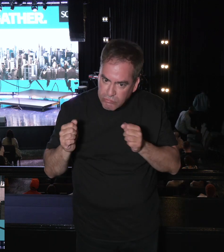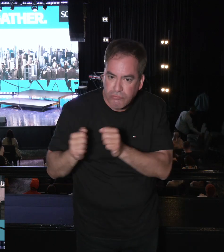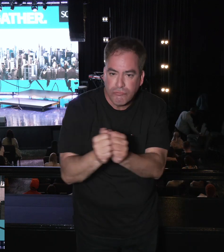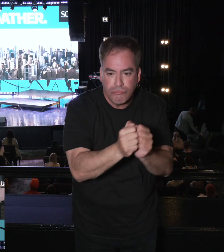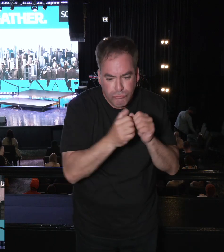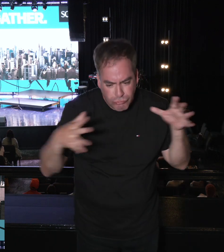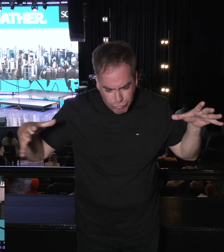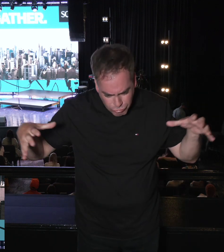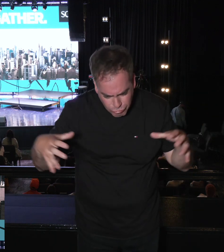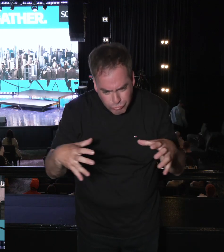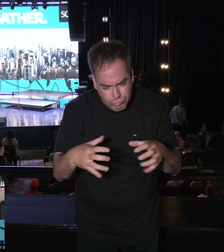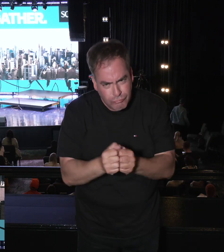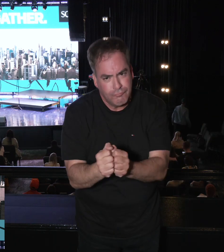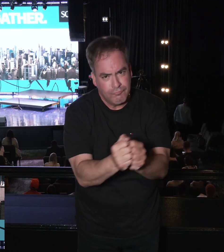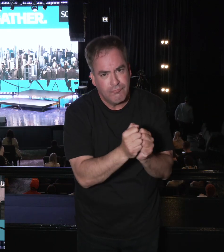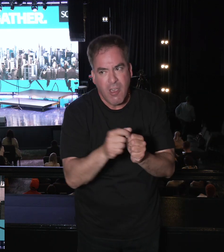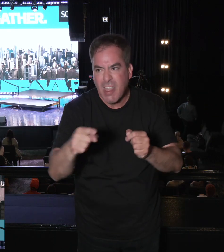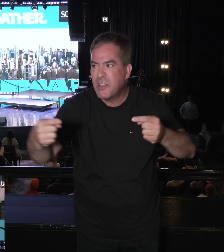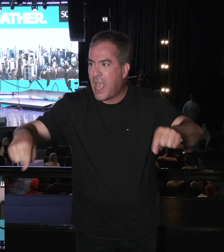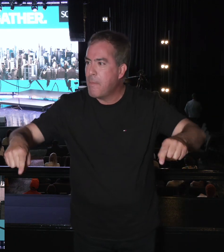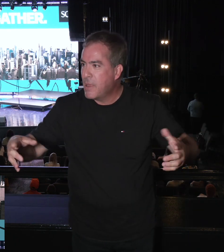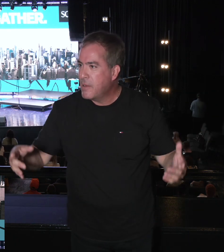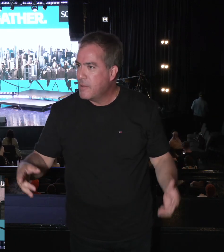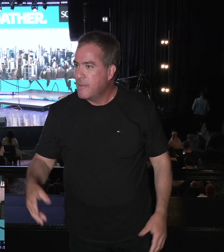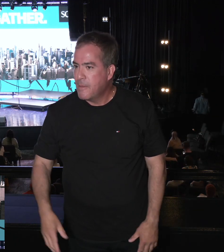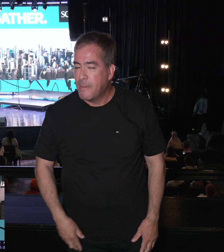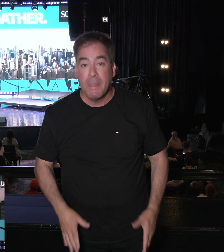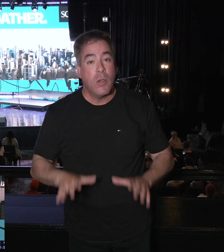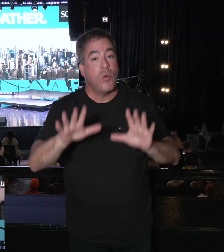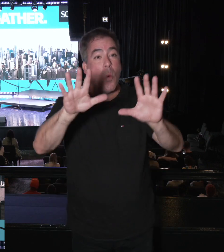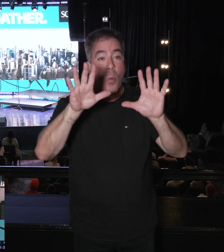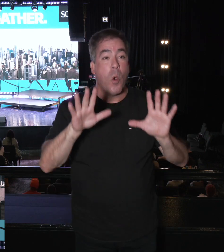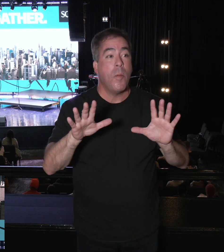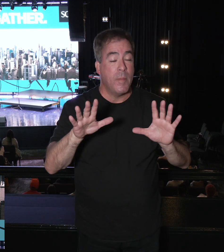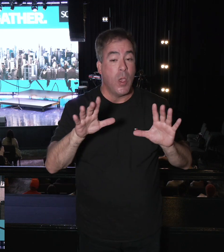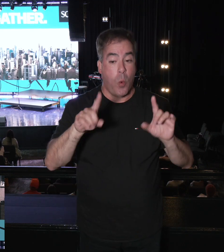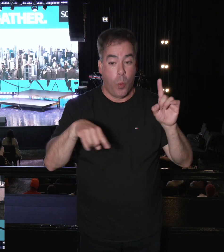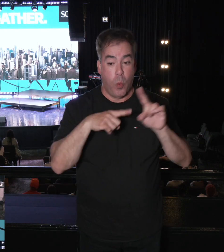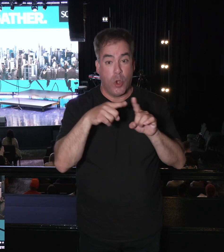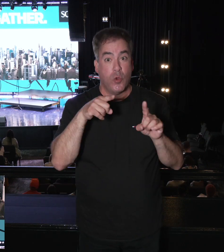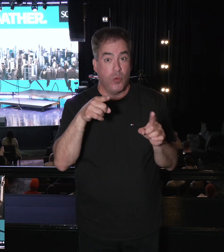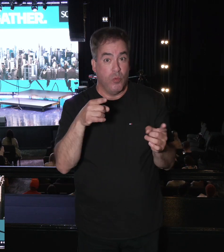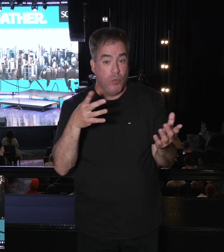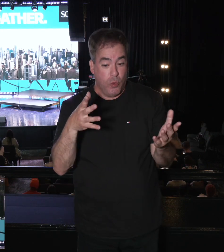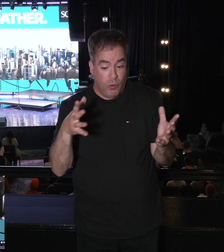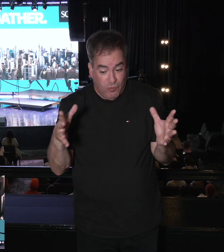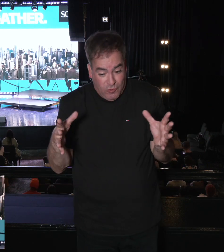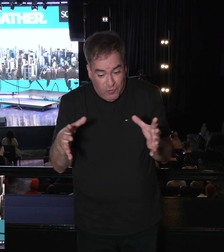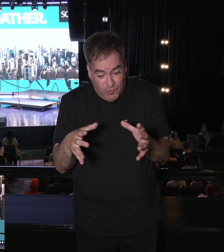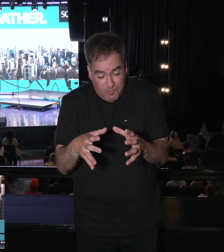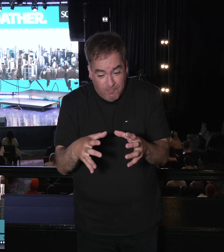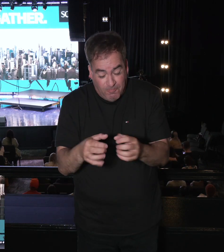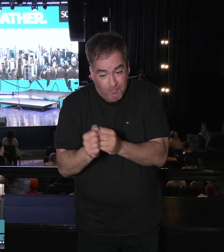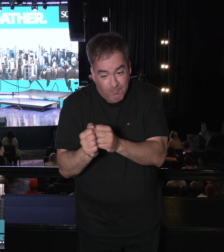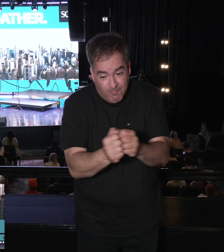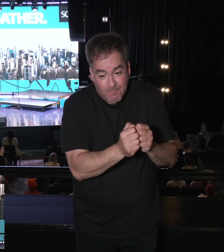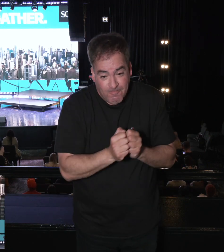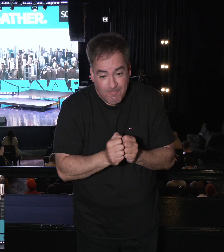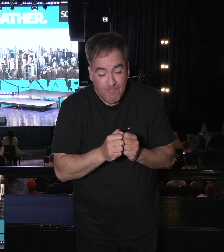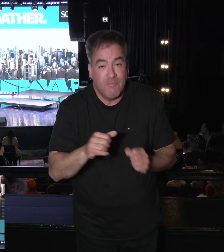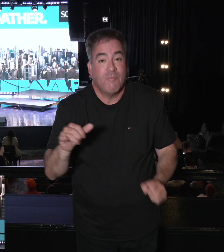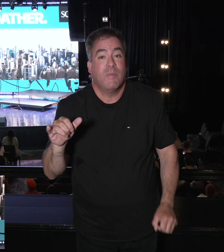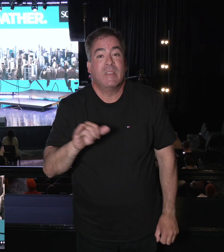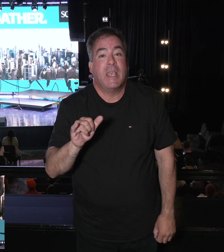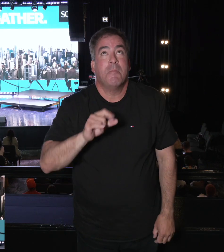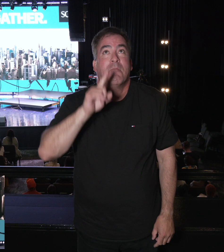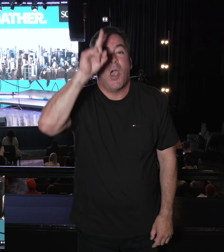when we get together. Great things happen when we get together, hashtag Pentecost. Yes, yes, yes,